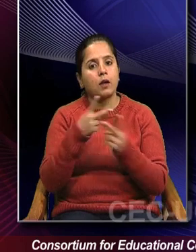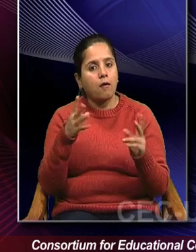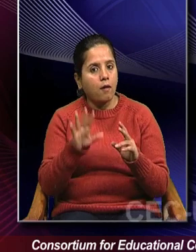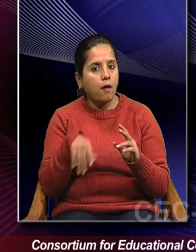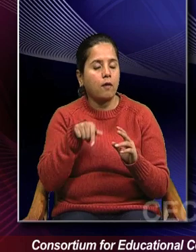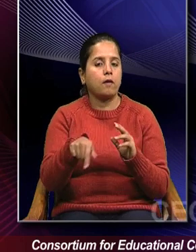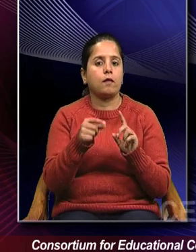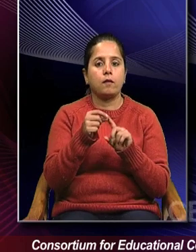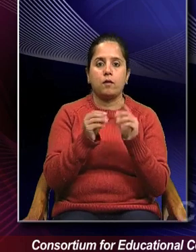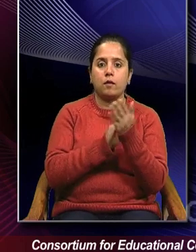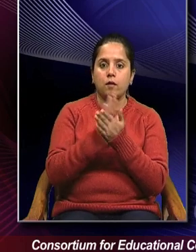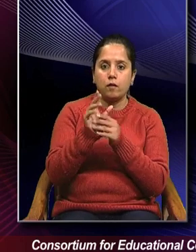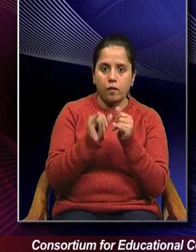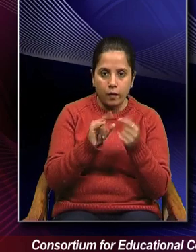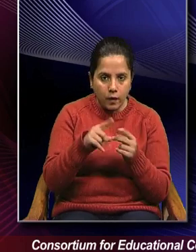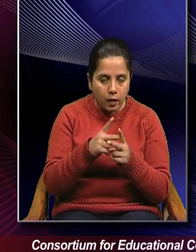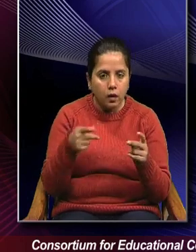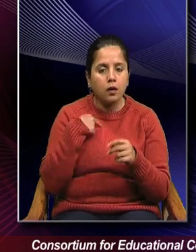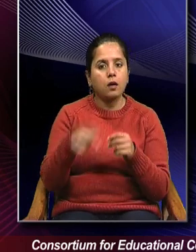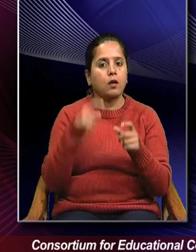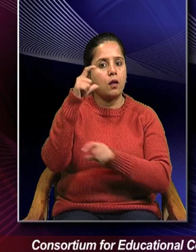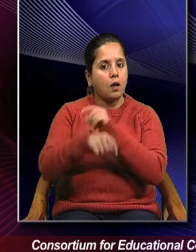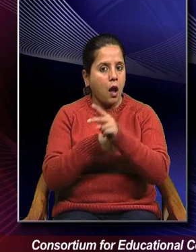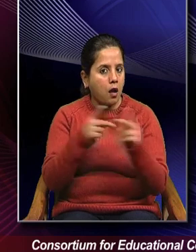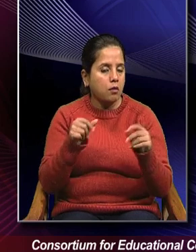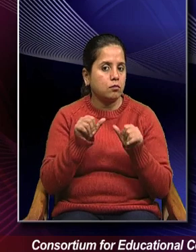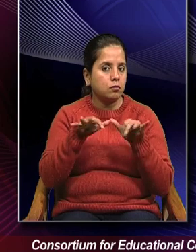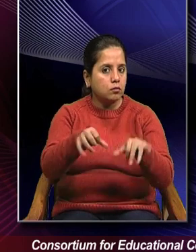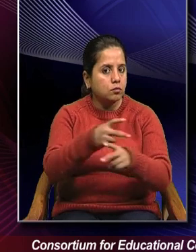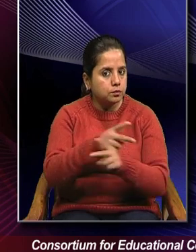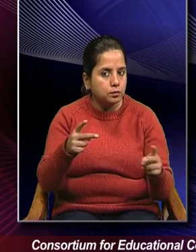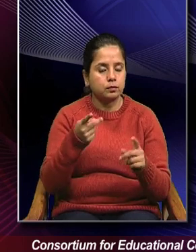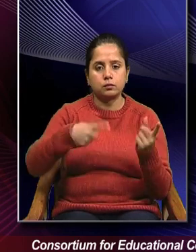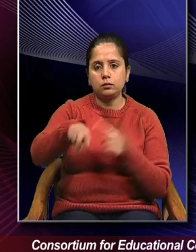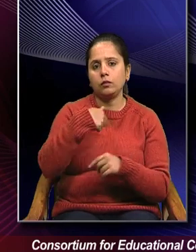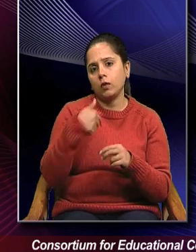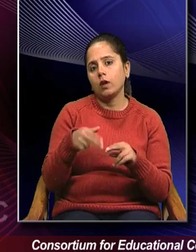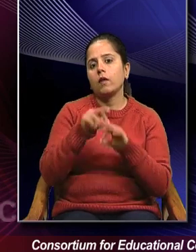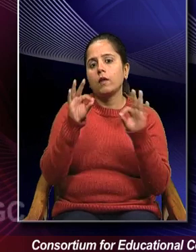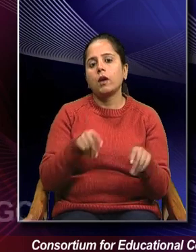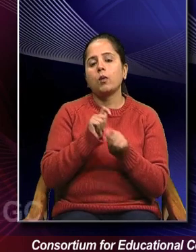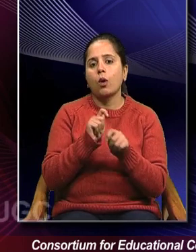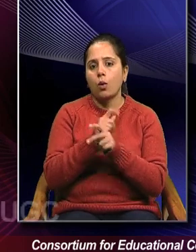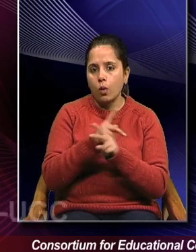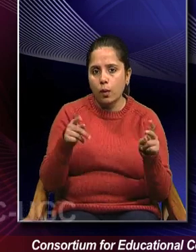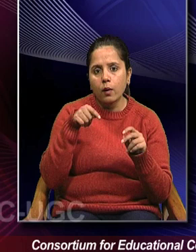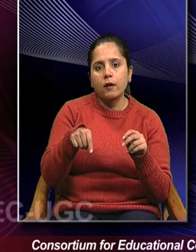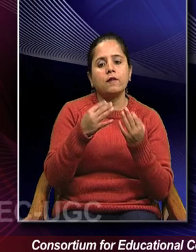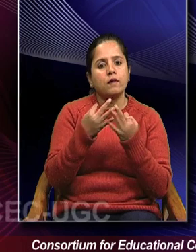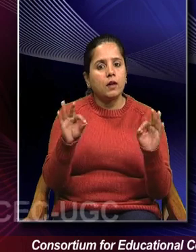phases, then we also talk about industrial capitalism, and it was in the framework of the imperialism of free